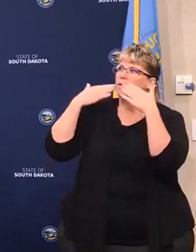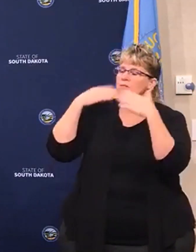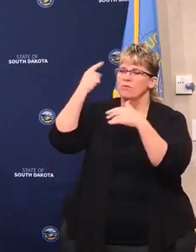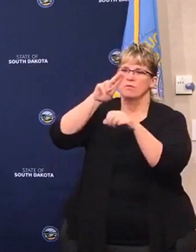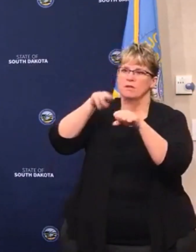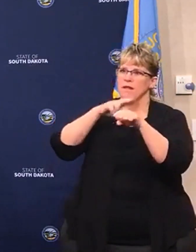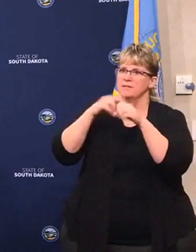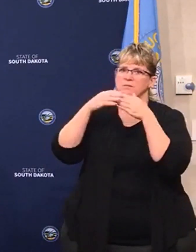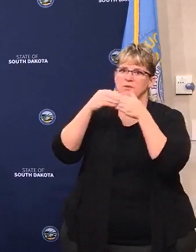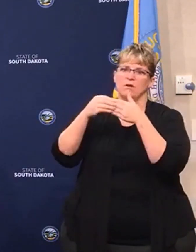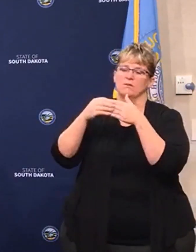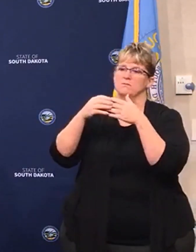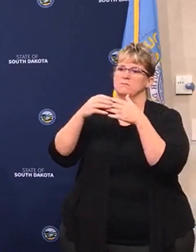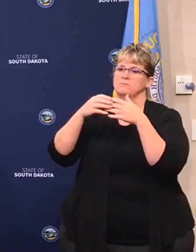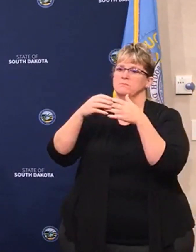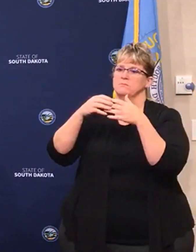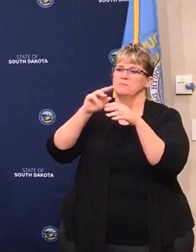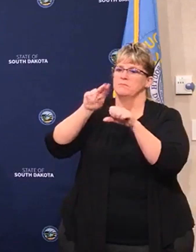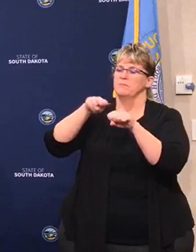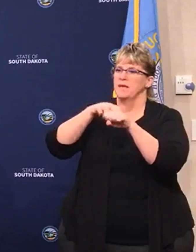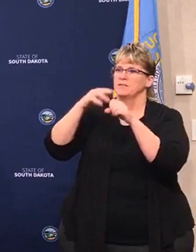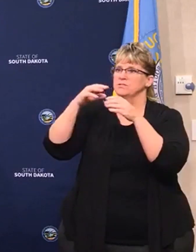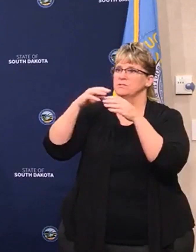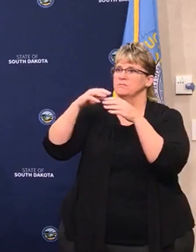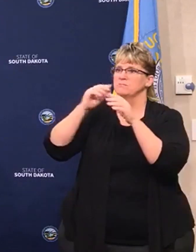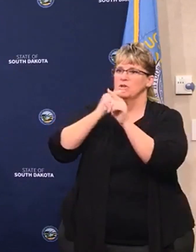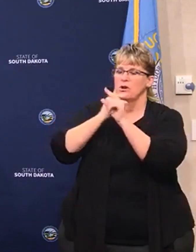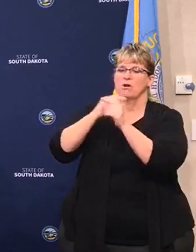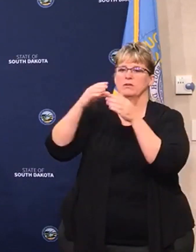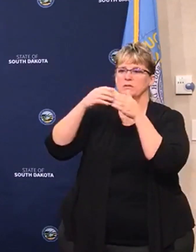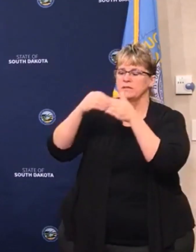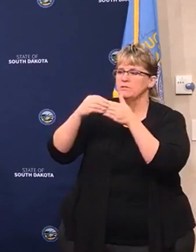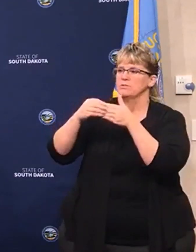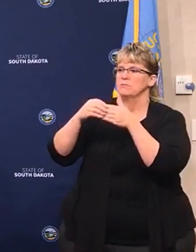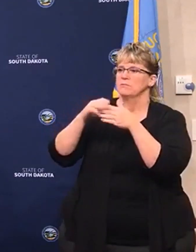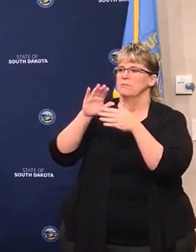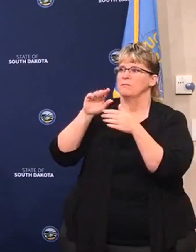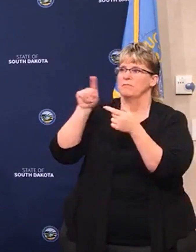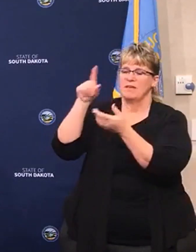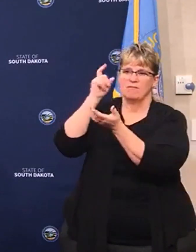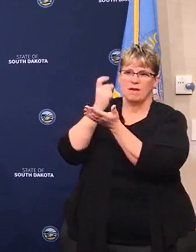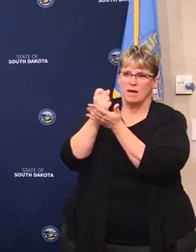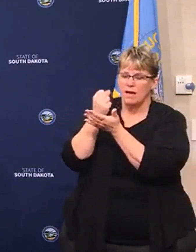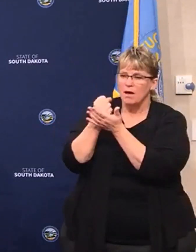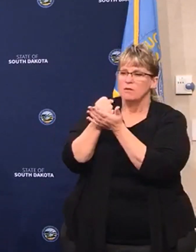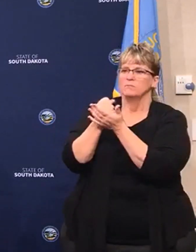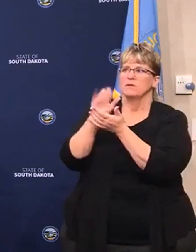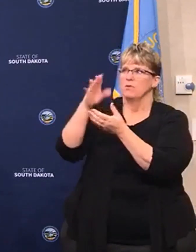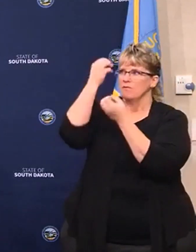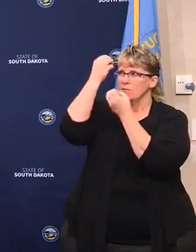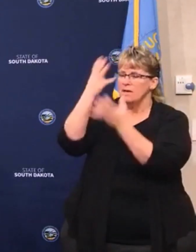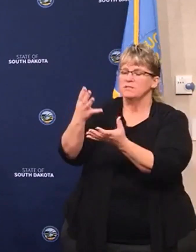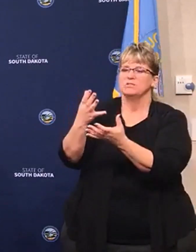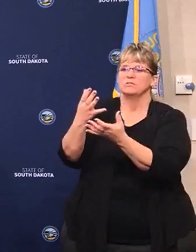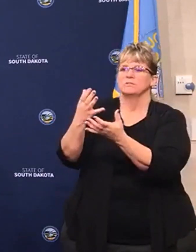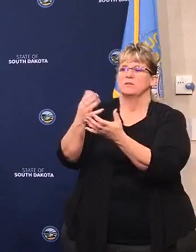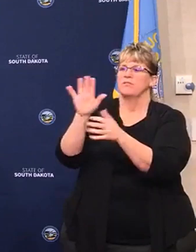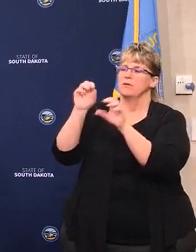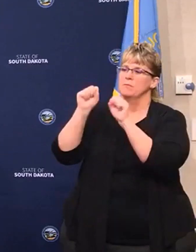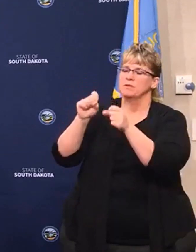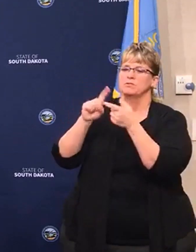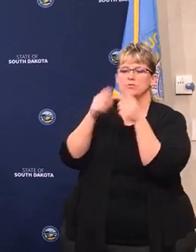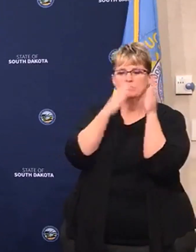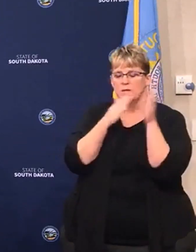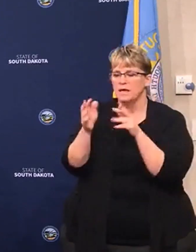their leadership. They come in at times of crisis and need, but also their logistical information and ability